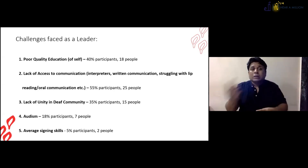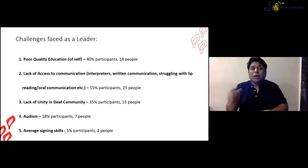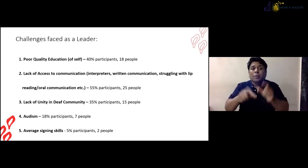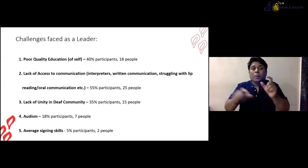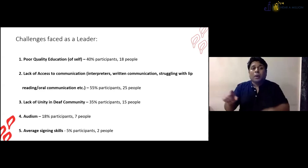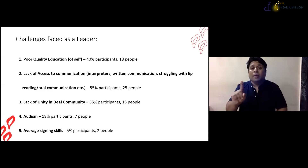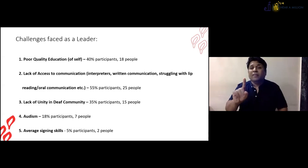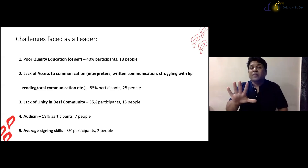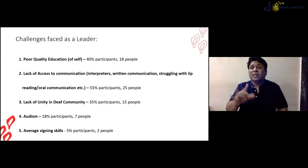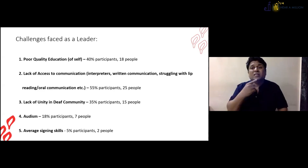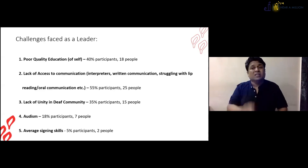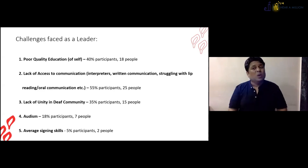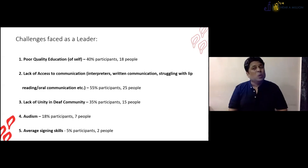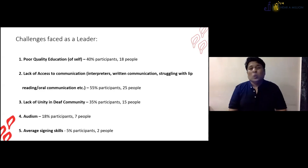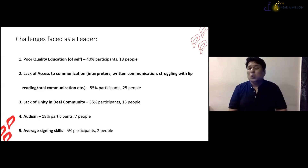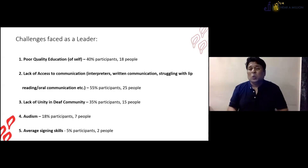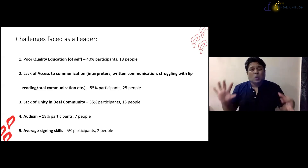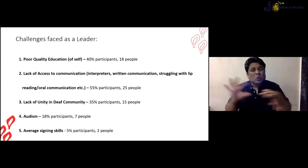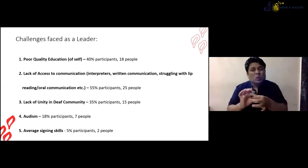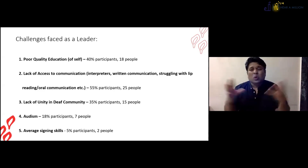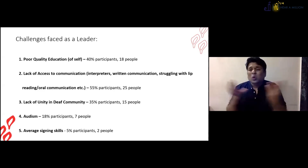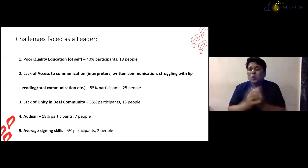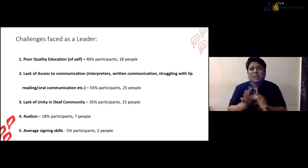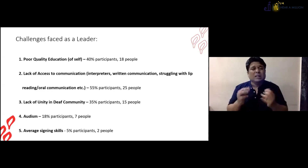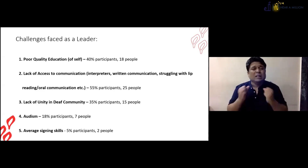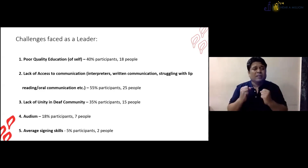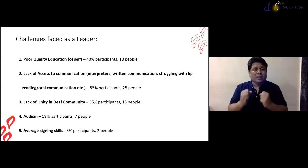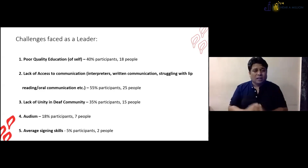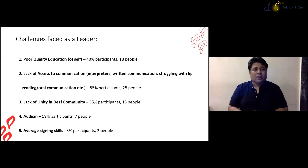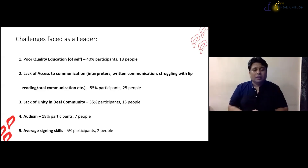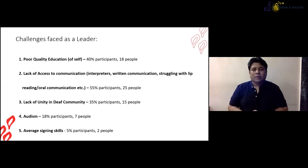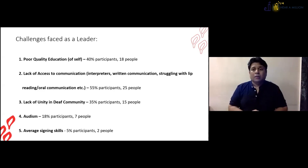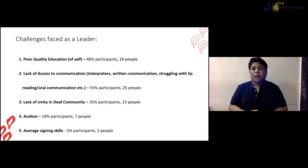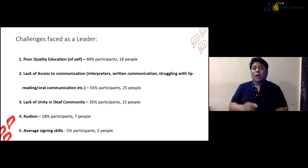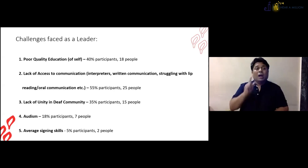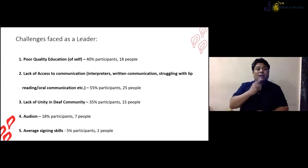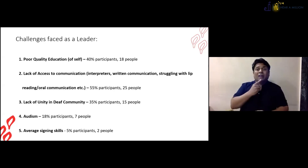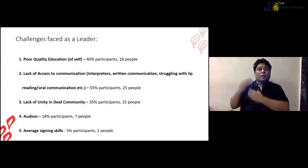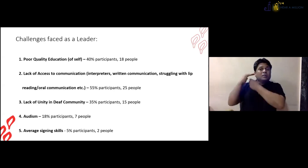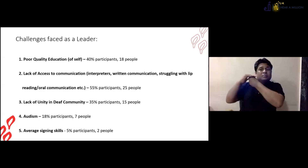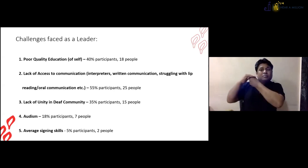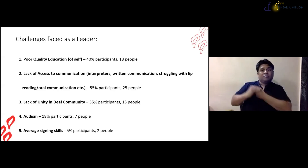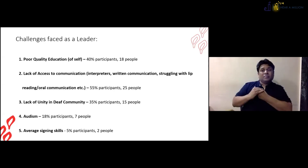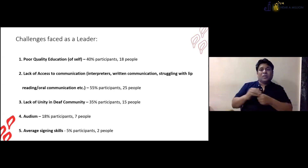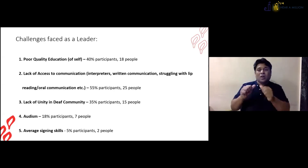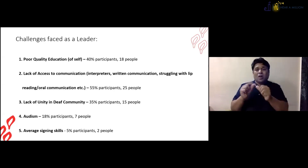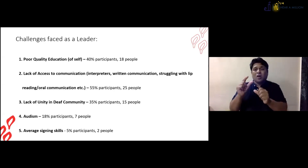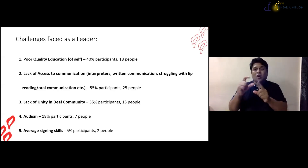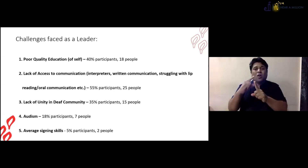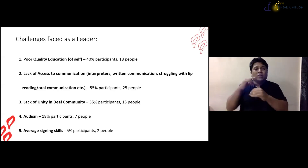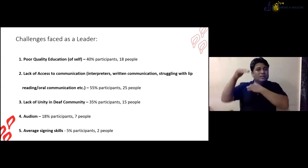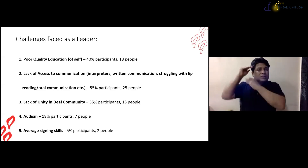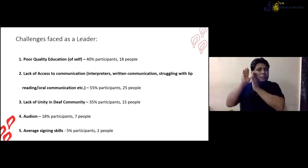silos, etc. 15 people said that unity is very difficult.